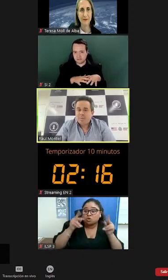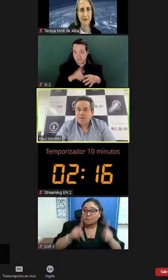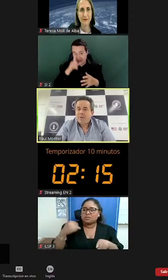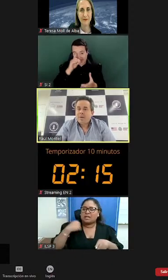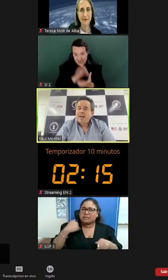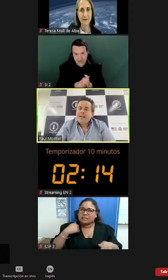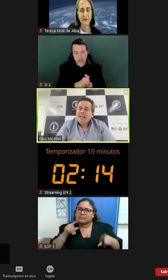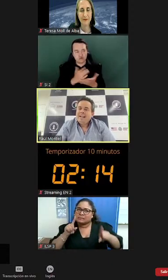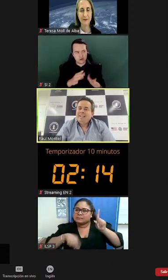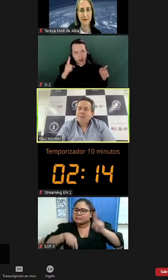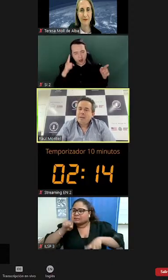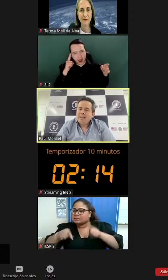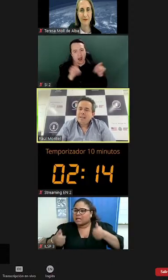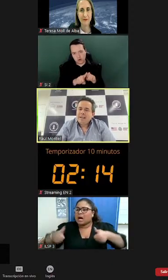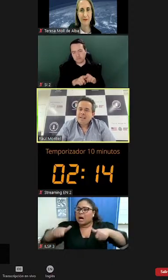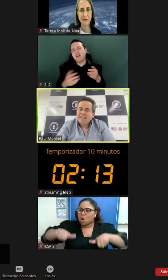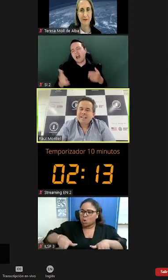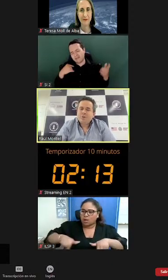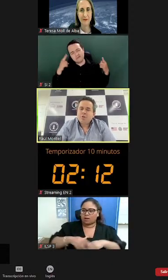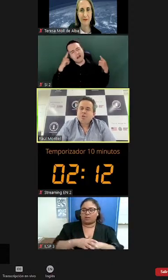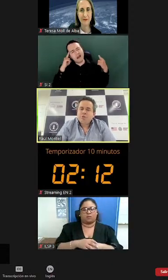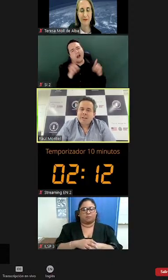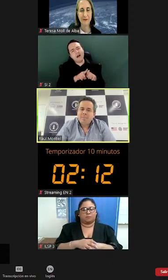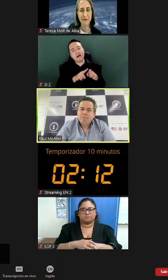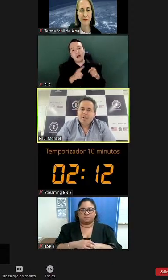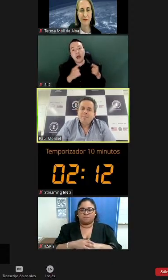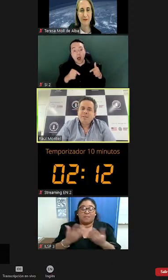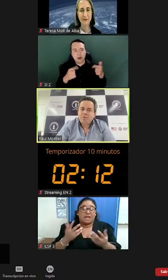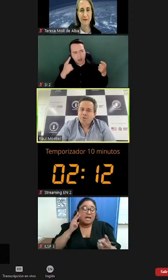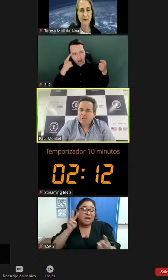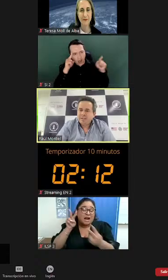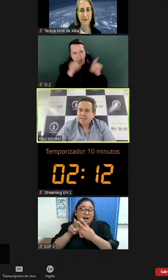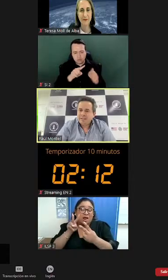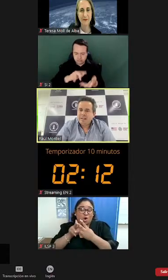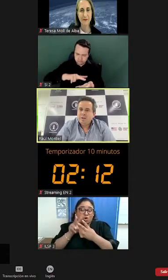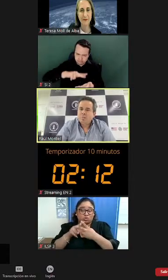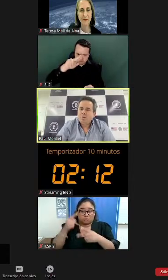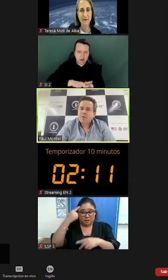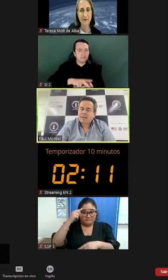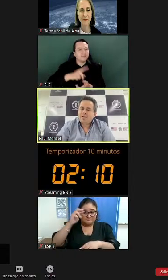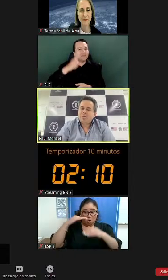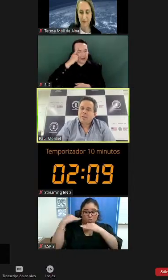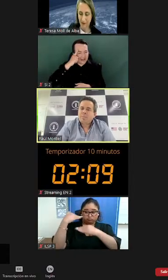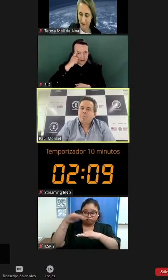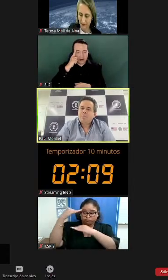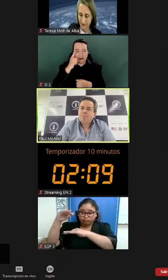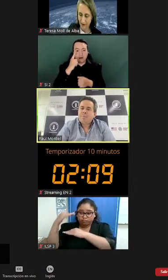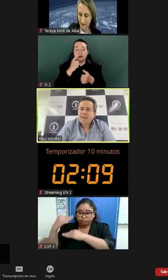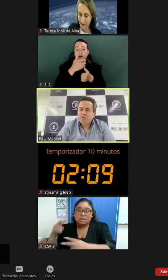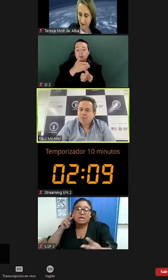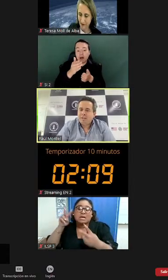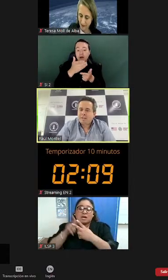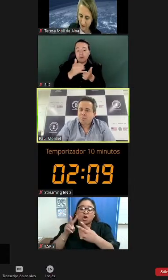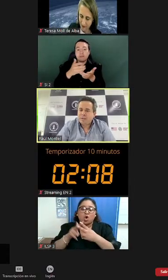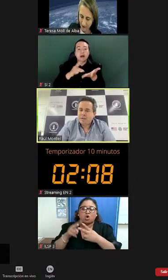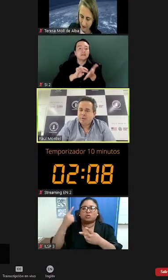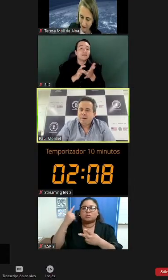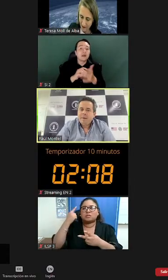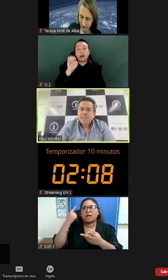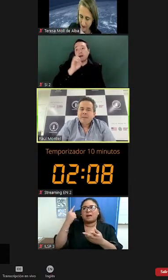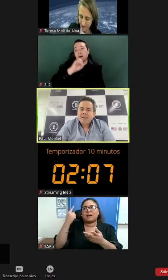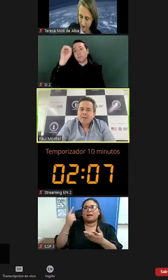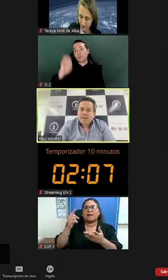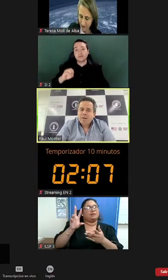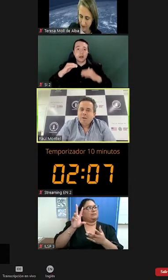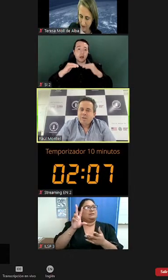we have reached an agreement i feel like we've always had agreement but knowing this acknowledging this by dimensions